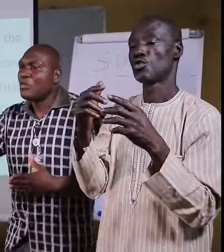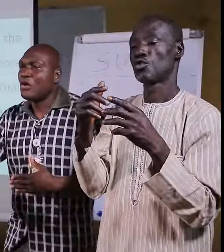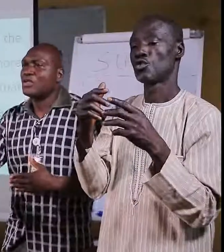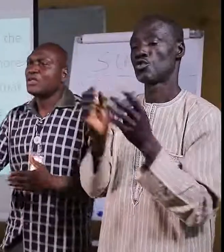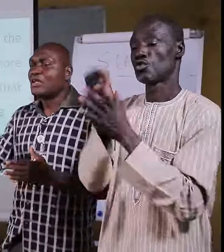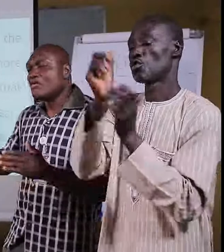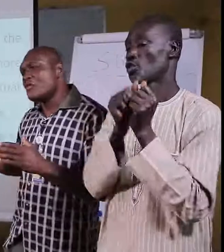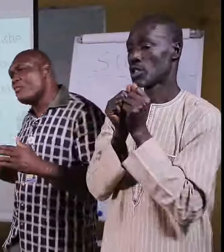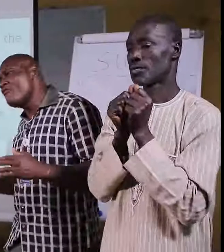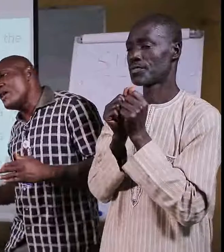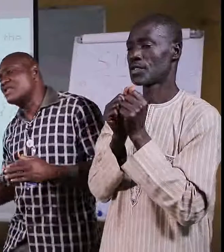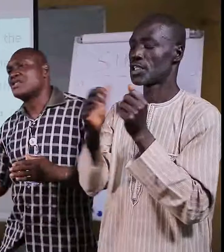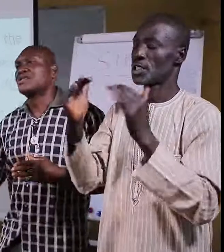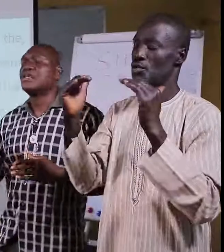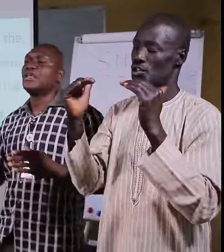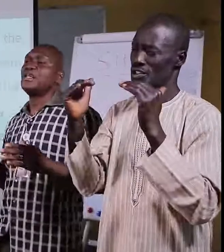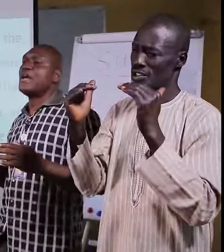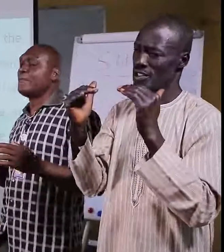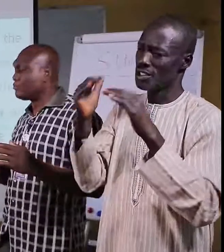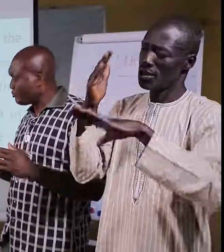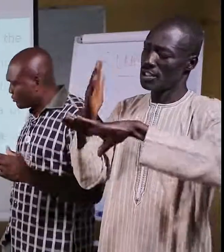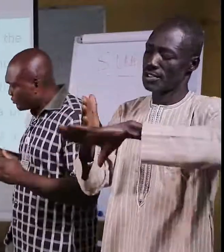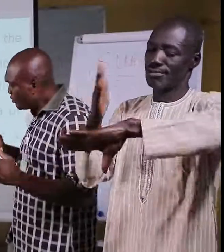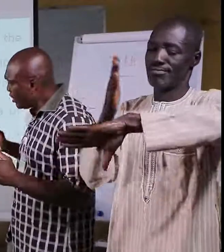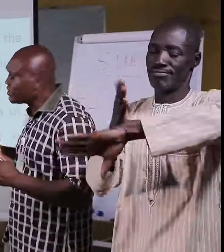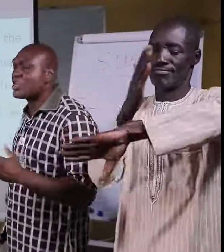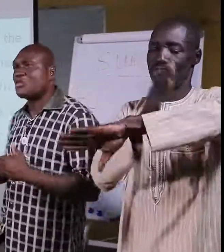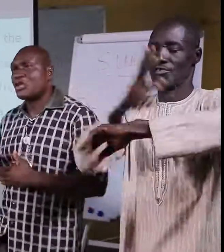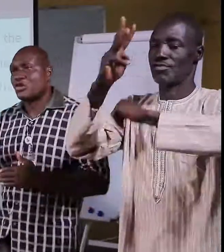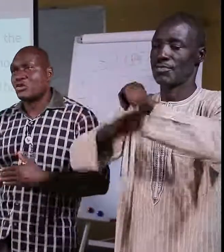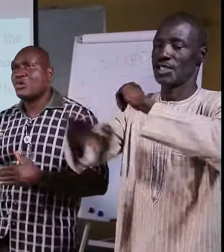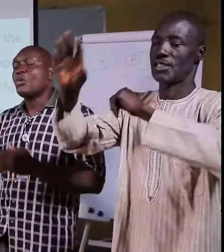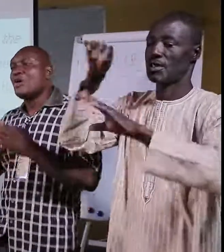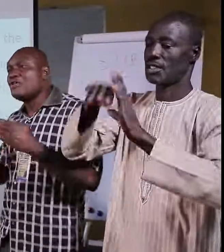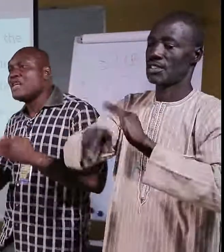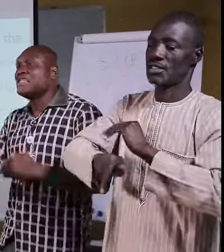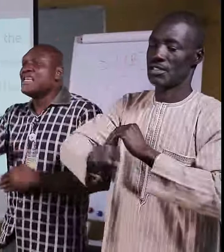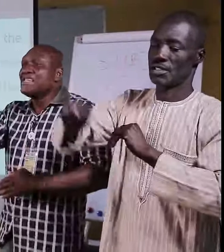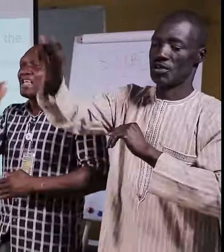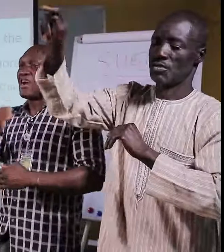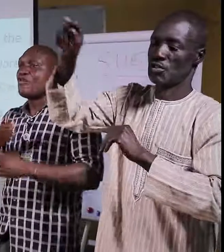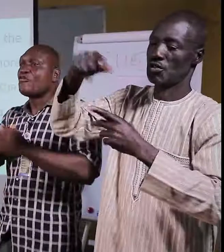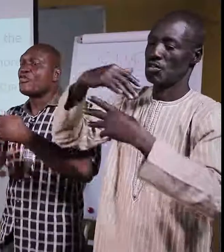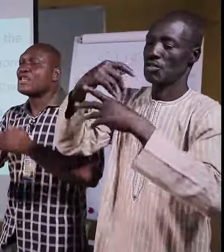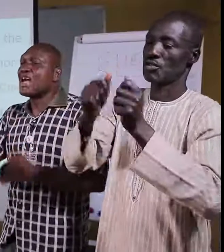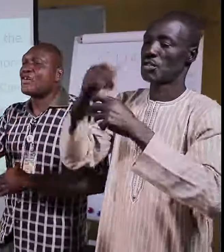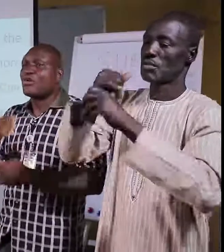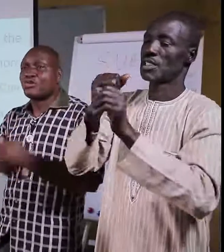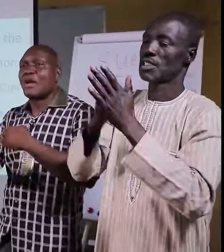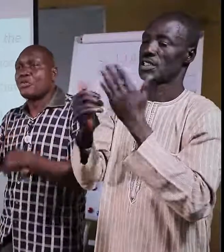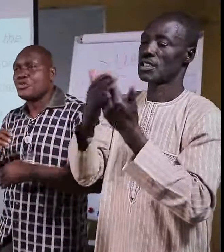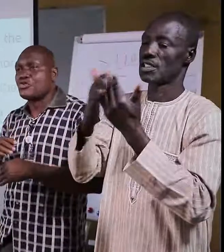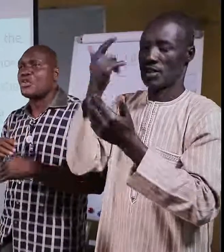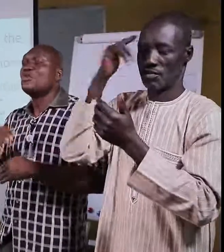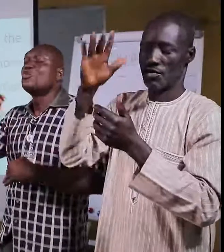And equally, there was improvement in transportation, which made it easier for this